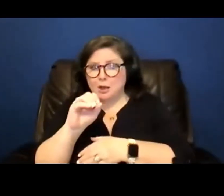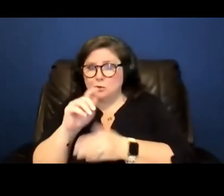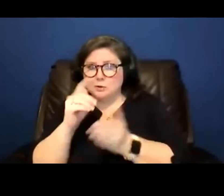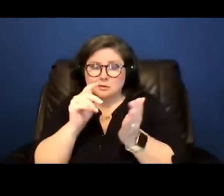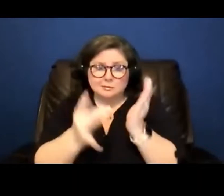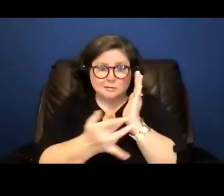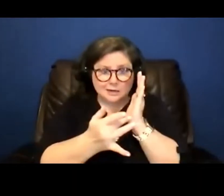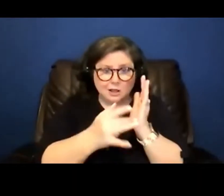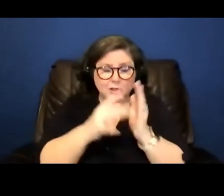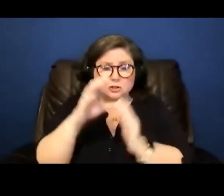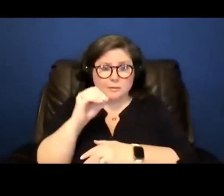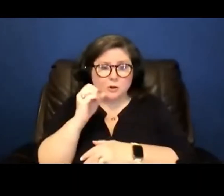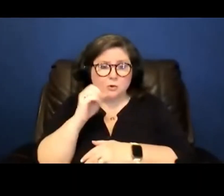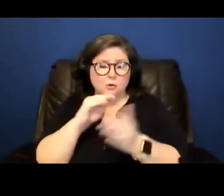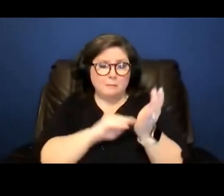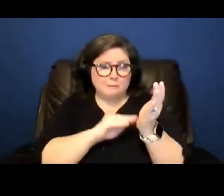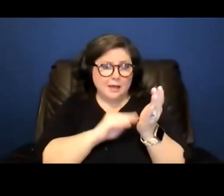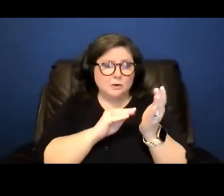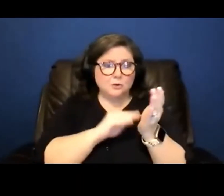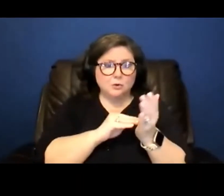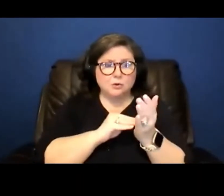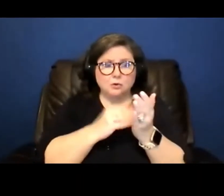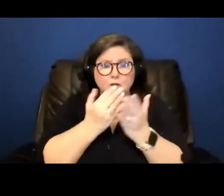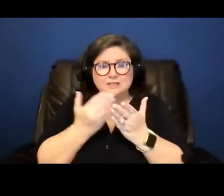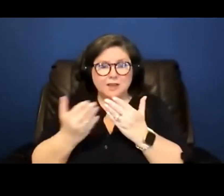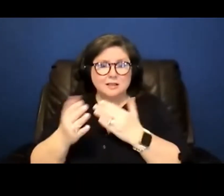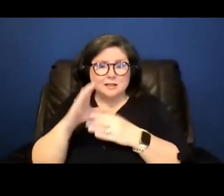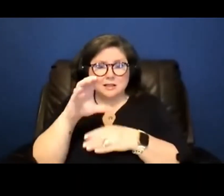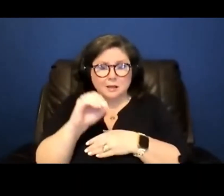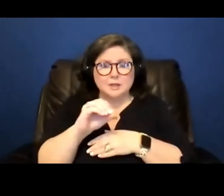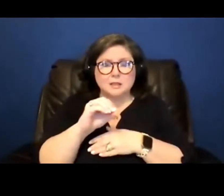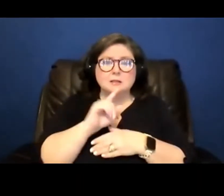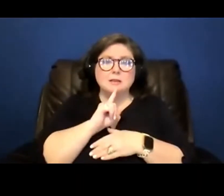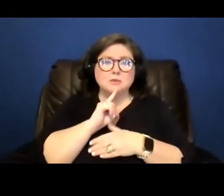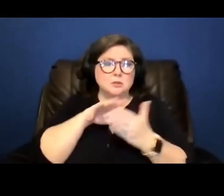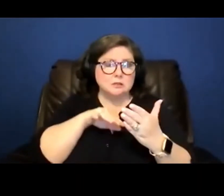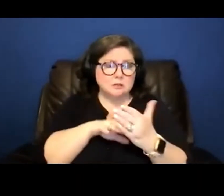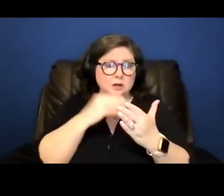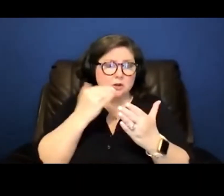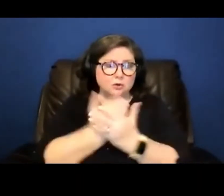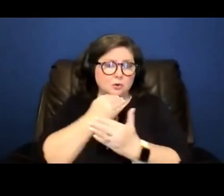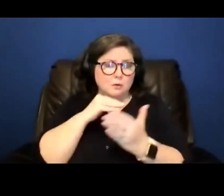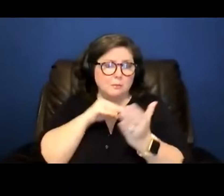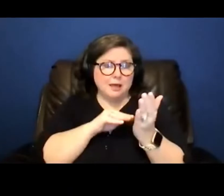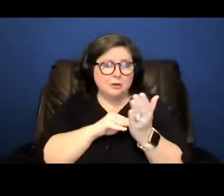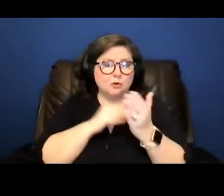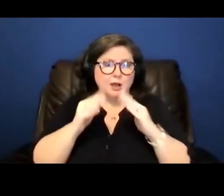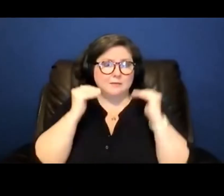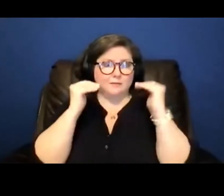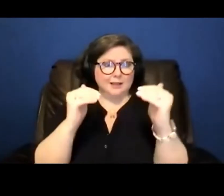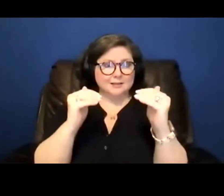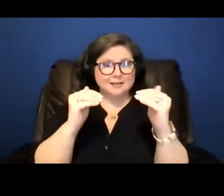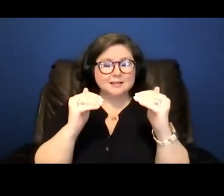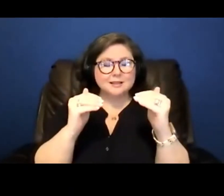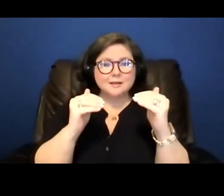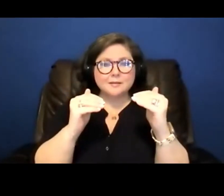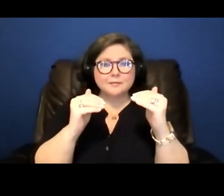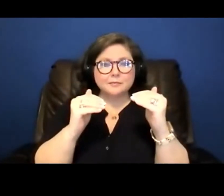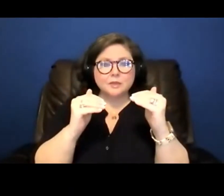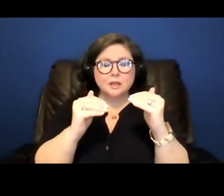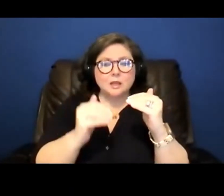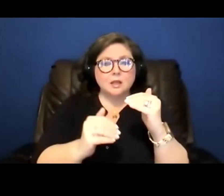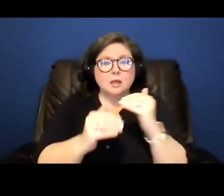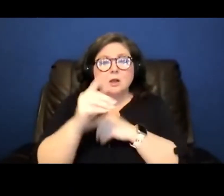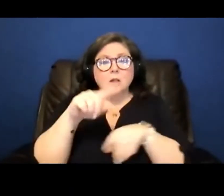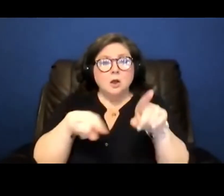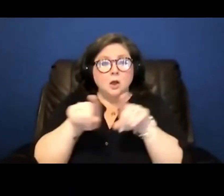or medical device companies that are actually studying these new medical advances. You know, finally, there can